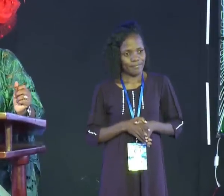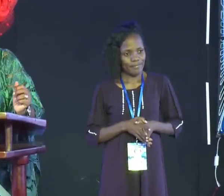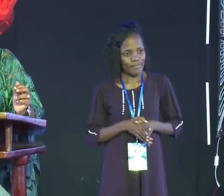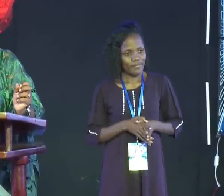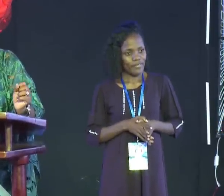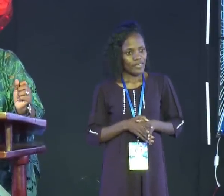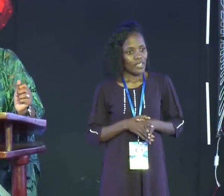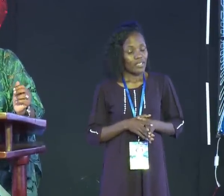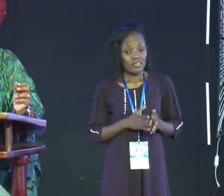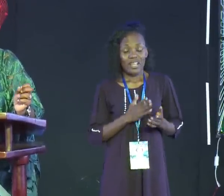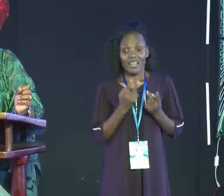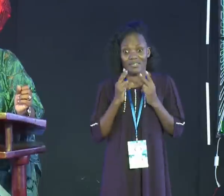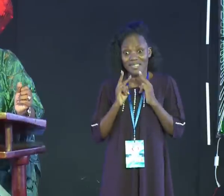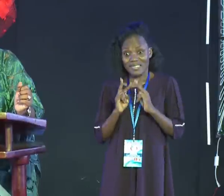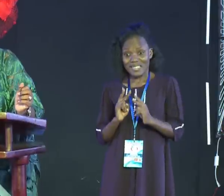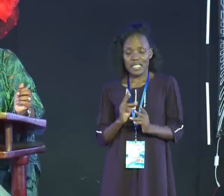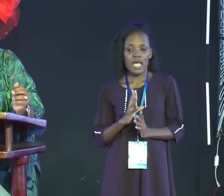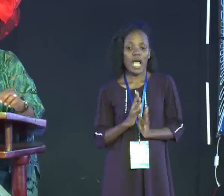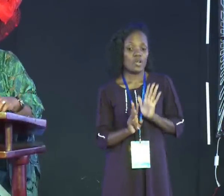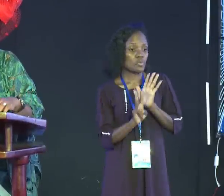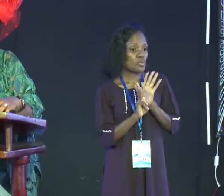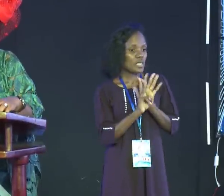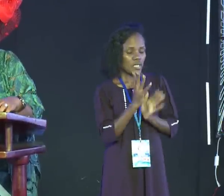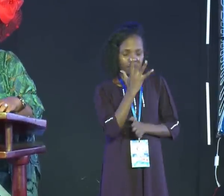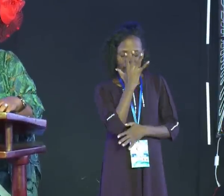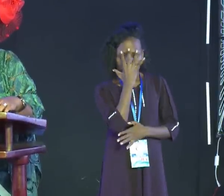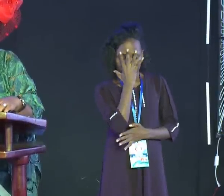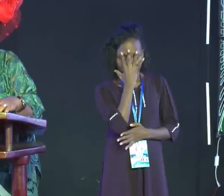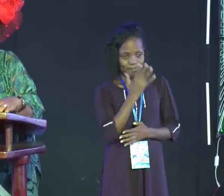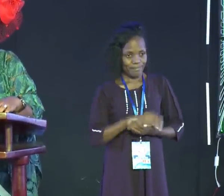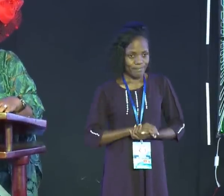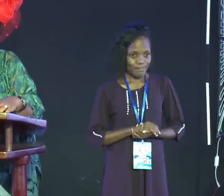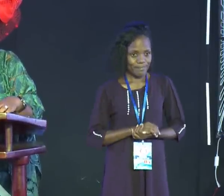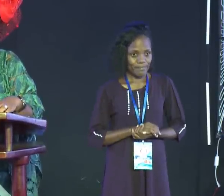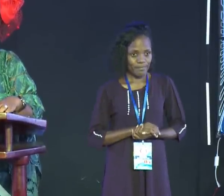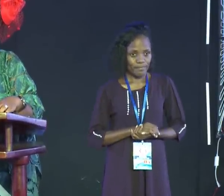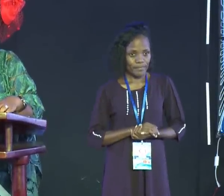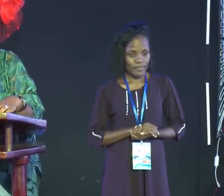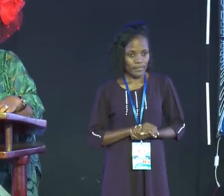Ndabye obuswavu. I have seen shame.